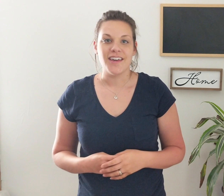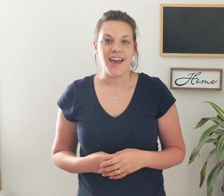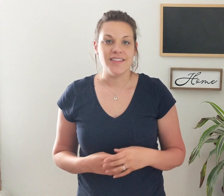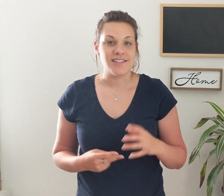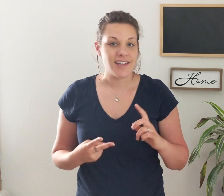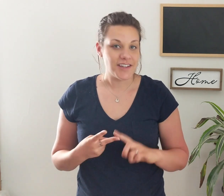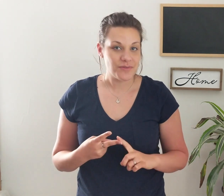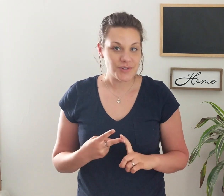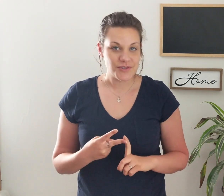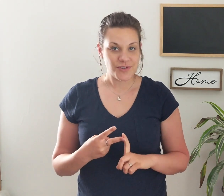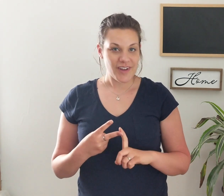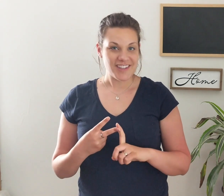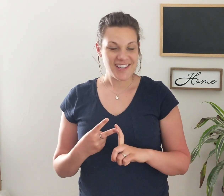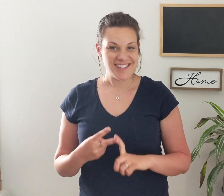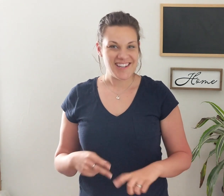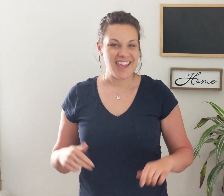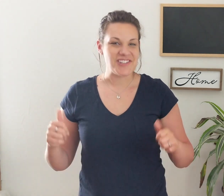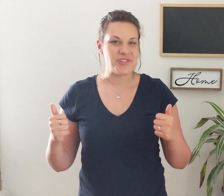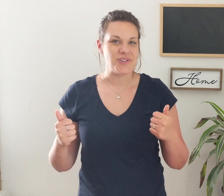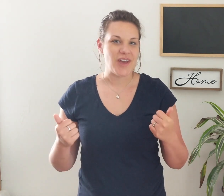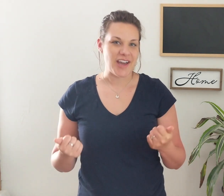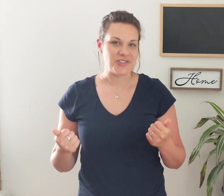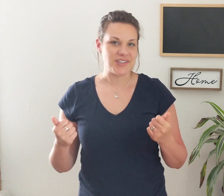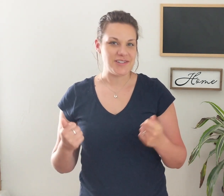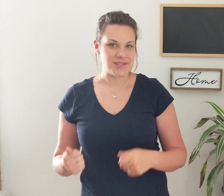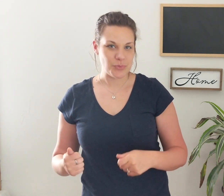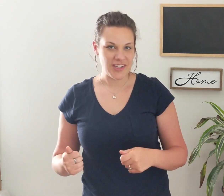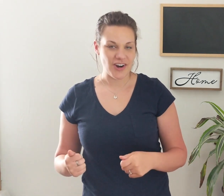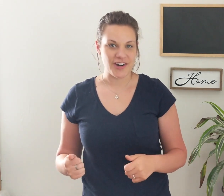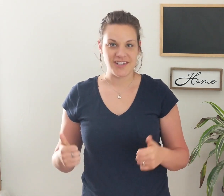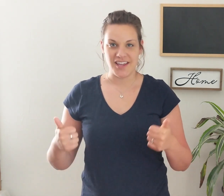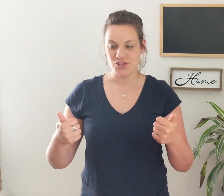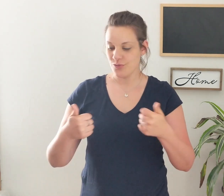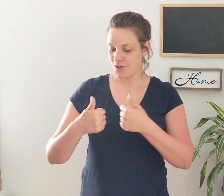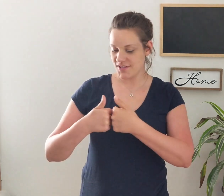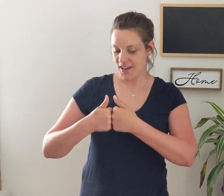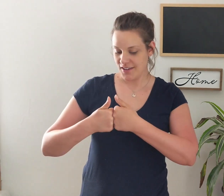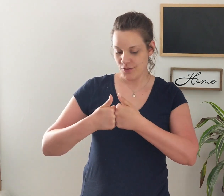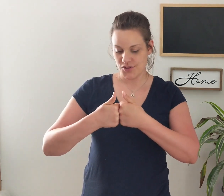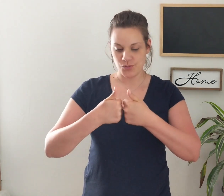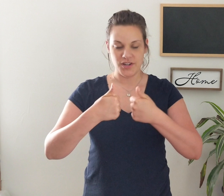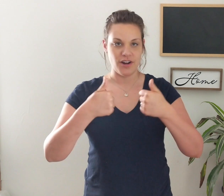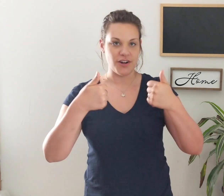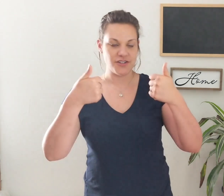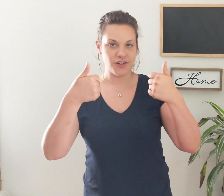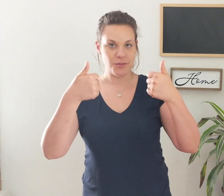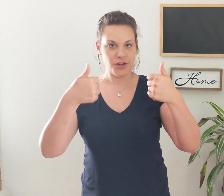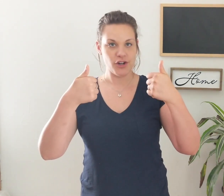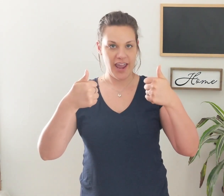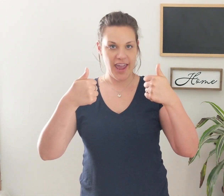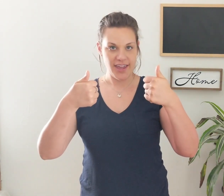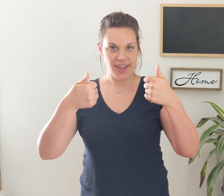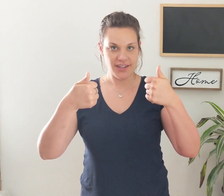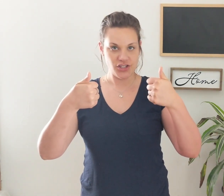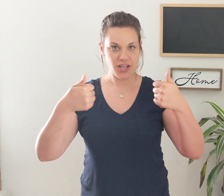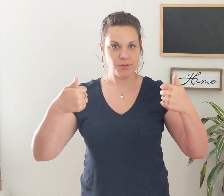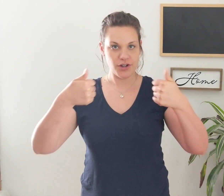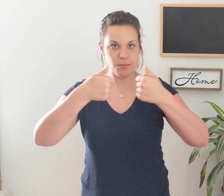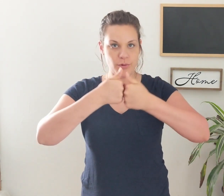And the second version for Valentine's Day is actually Sweetheart Day. So for sign for Sweetheart, you're gonna put your A hand shape, you're gonna put